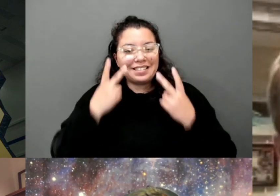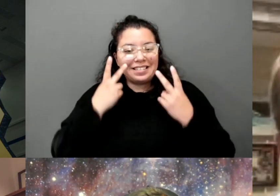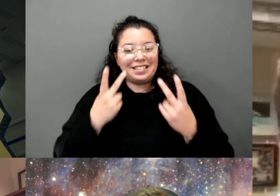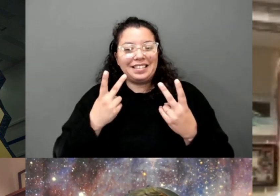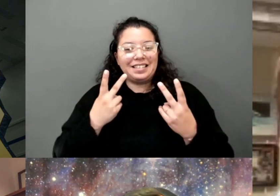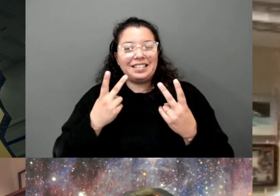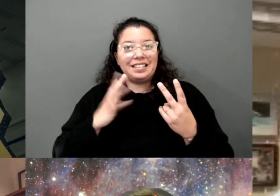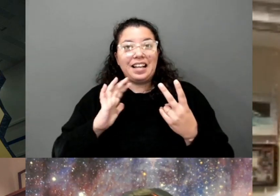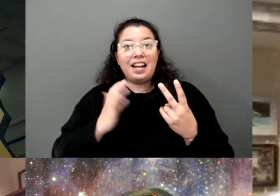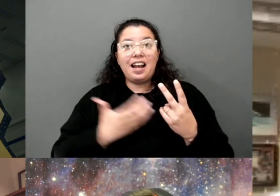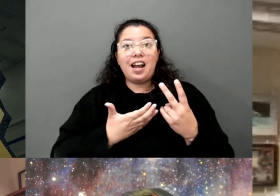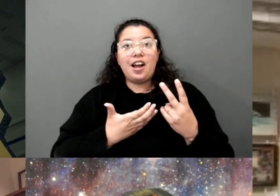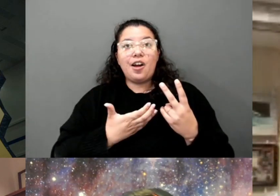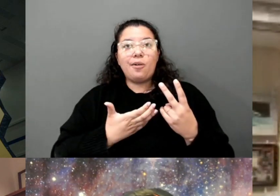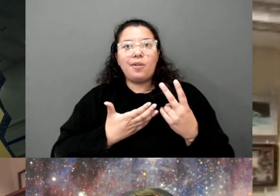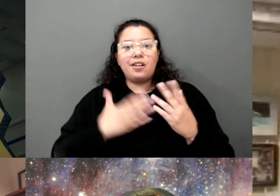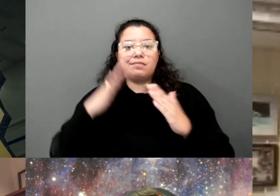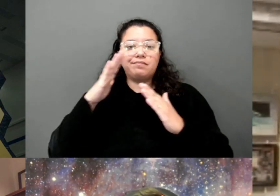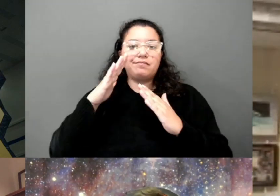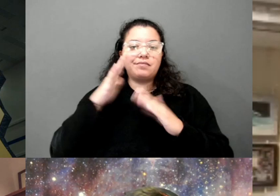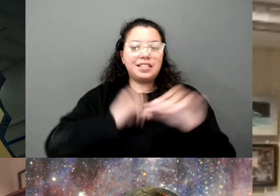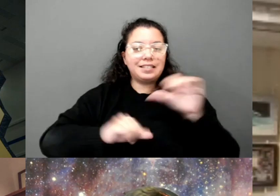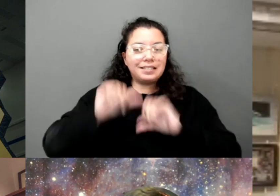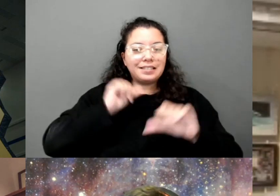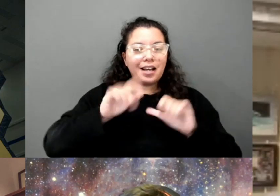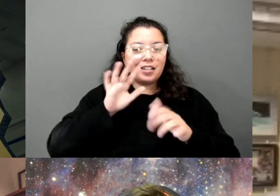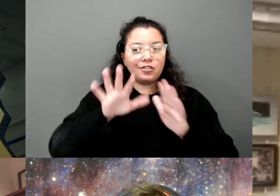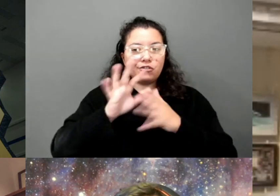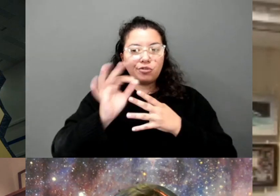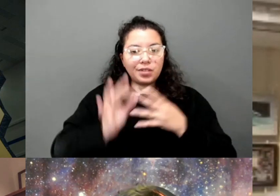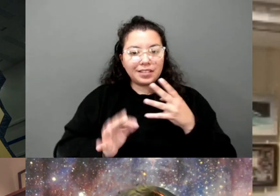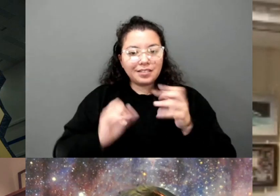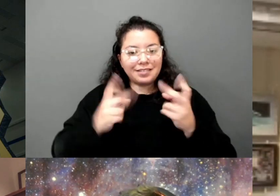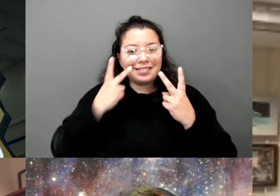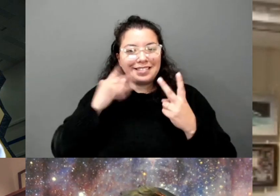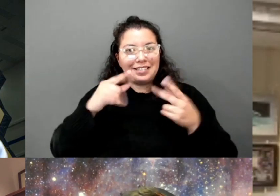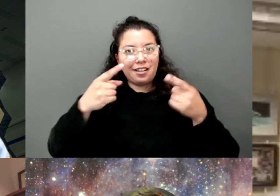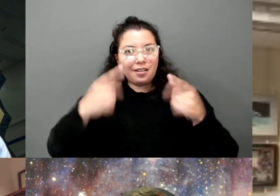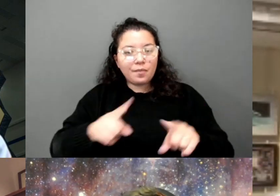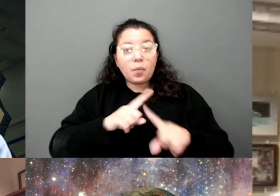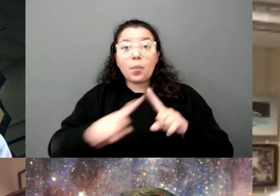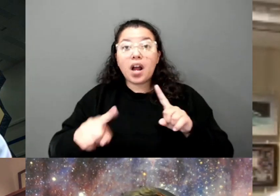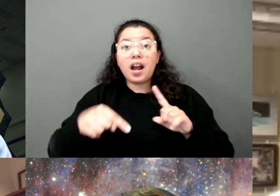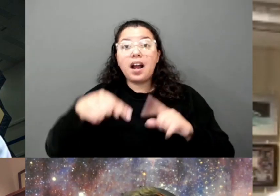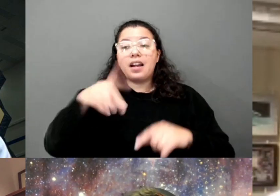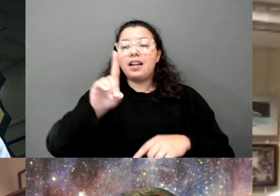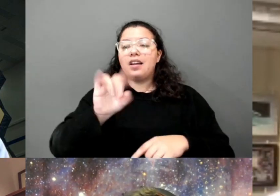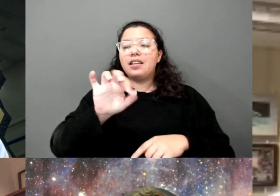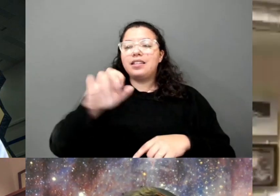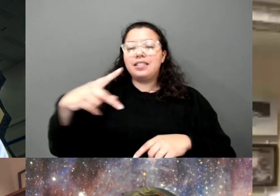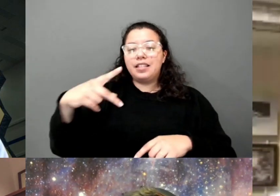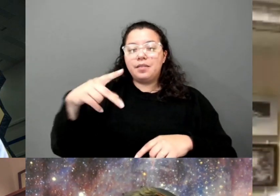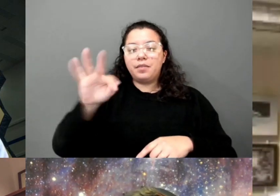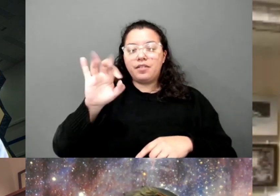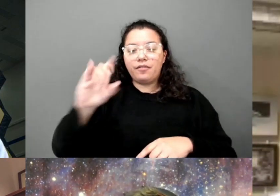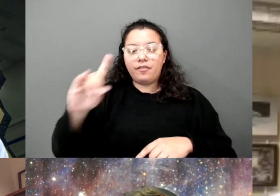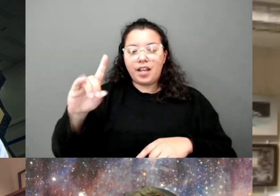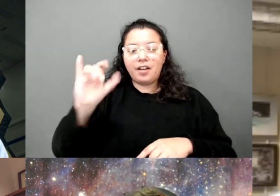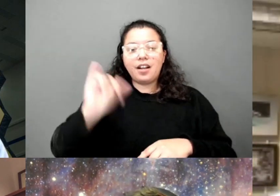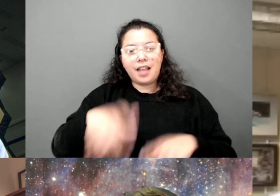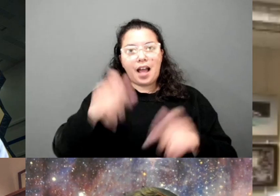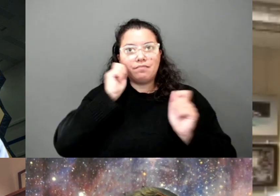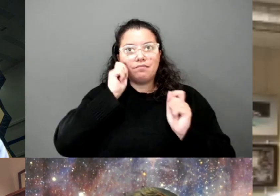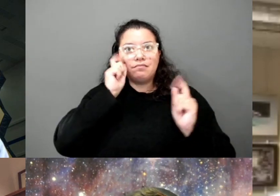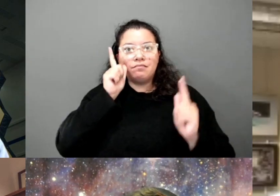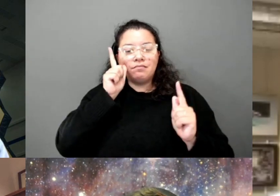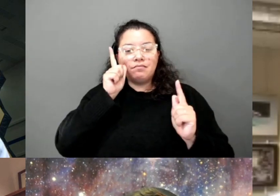fruition. But I think from a science perspective, it's really the deep field surprised me the most. Not in the sense that we could do a deep field, right? Because we knew how sensitive